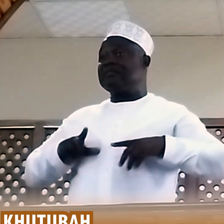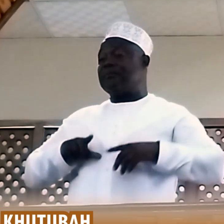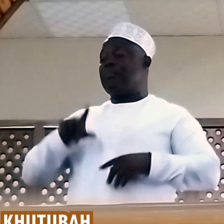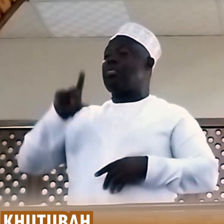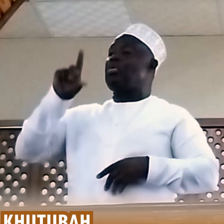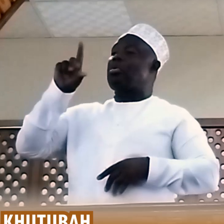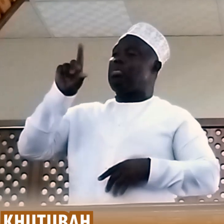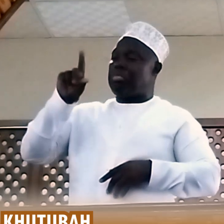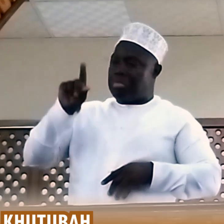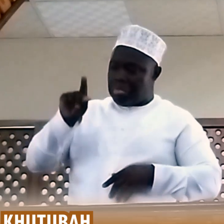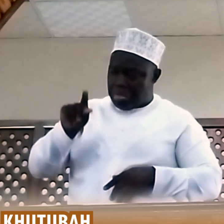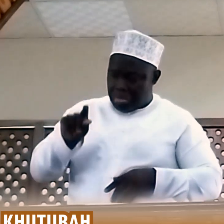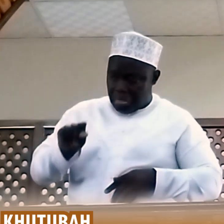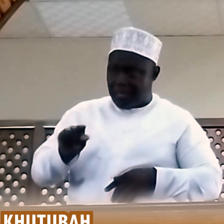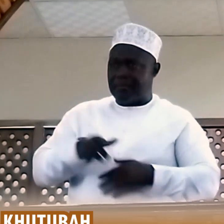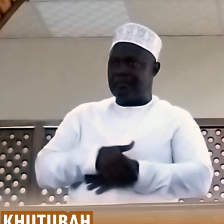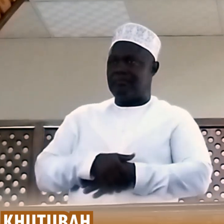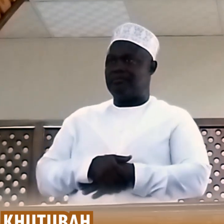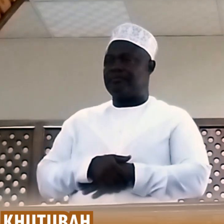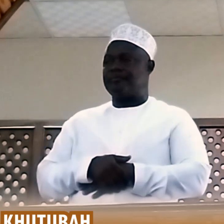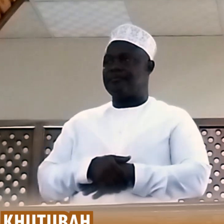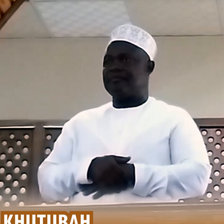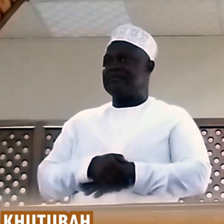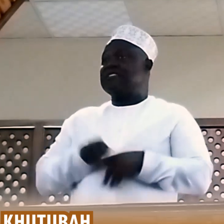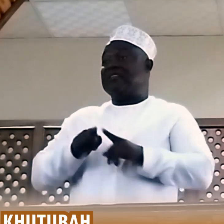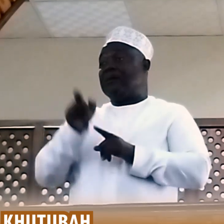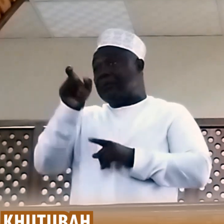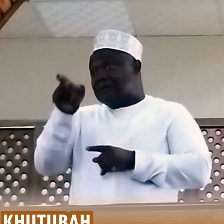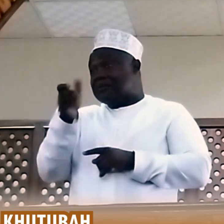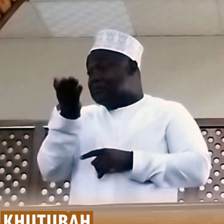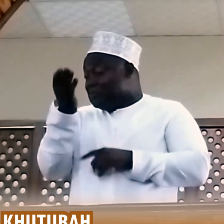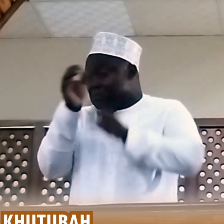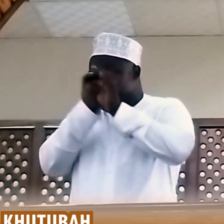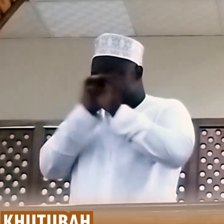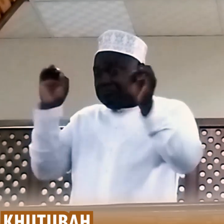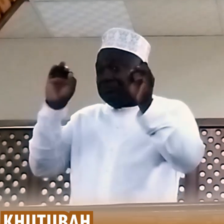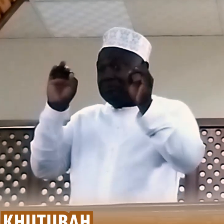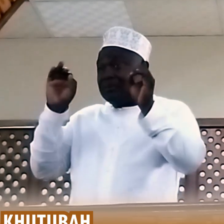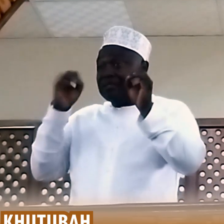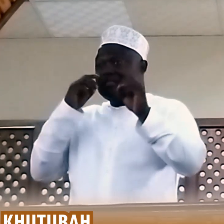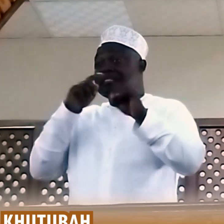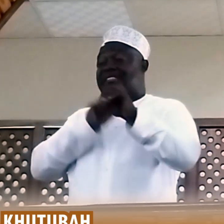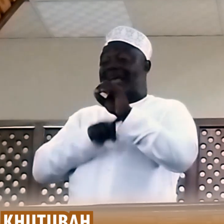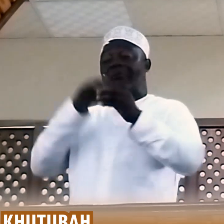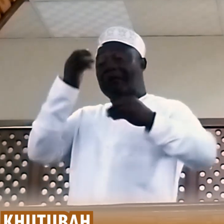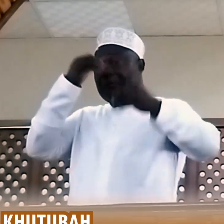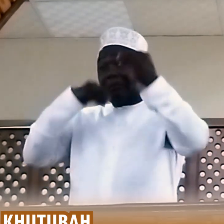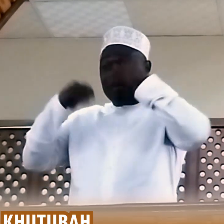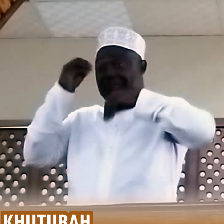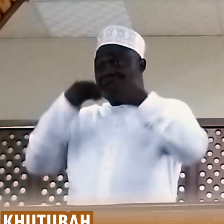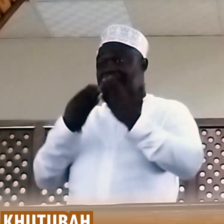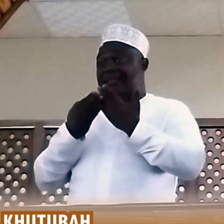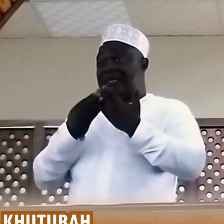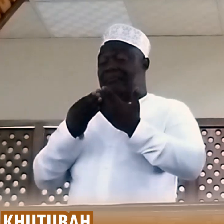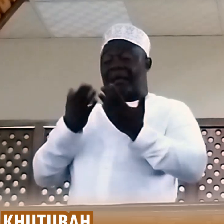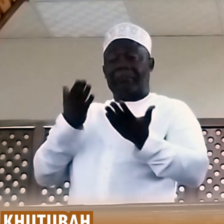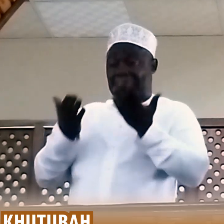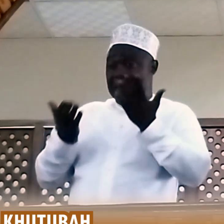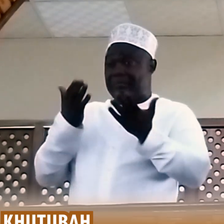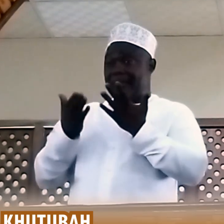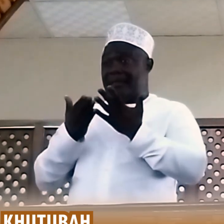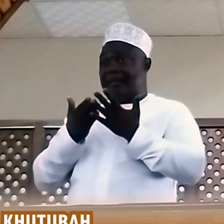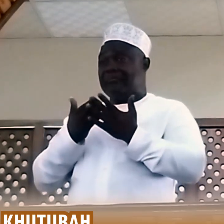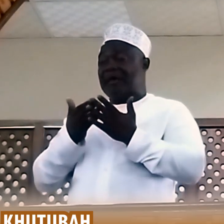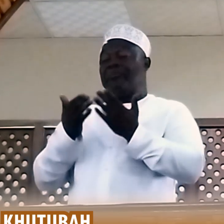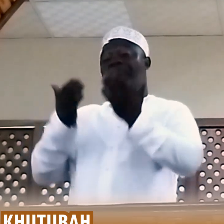reduced significantly. No one lives by corruption except that